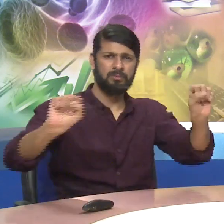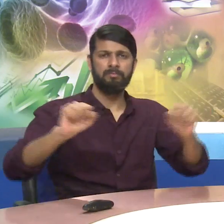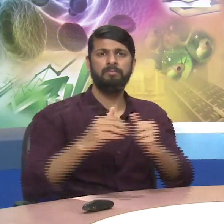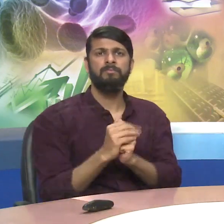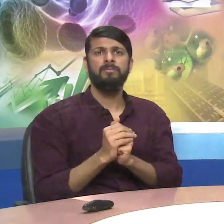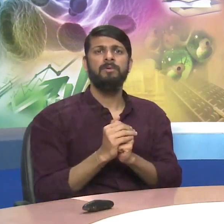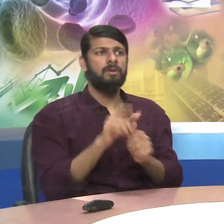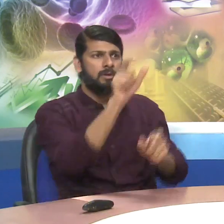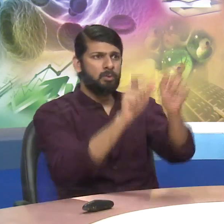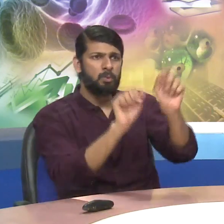1976,